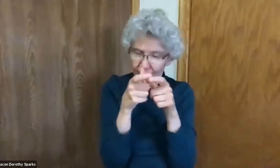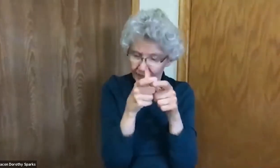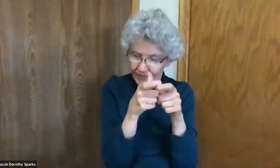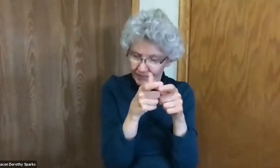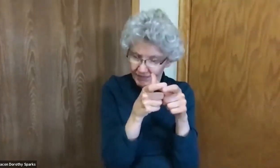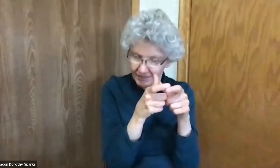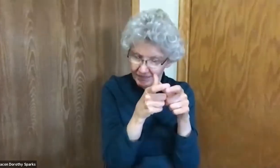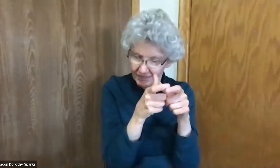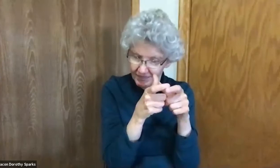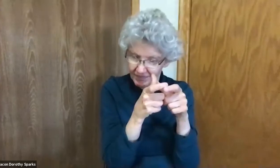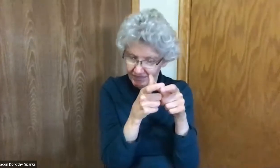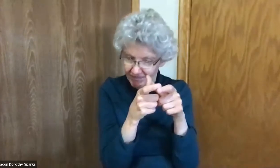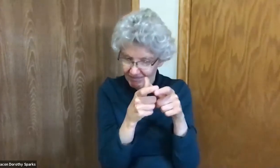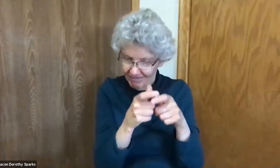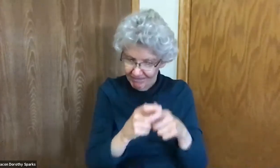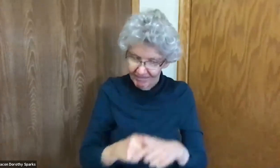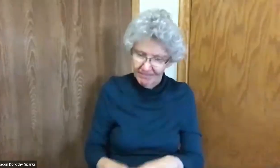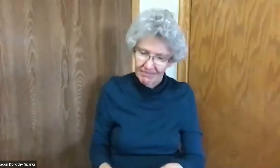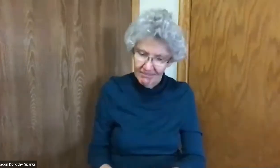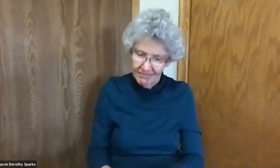and confused their schemes.